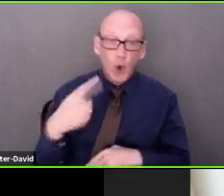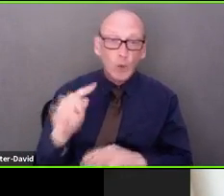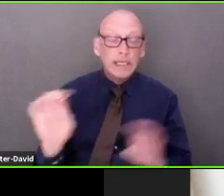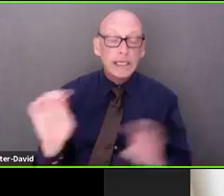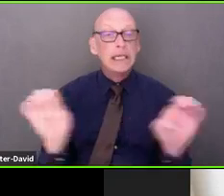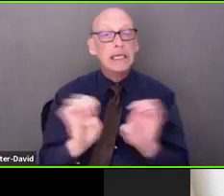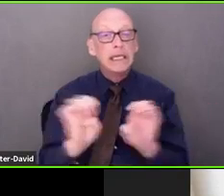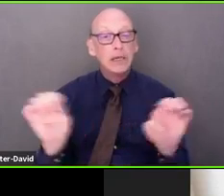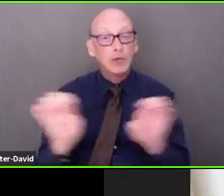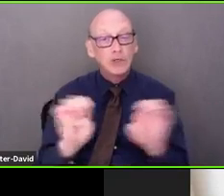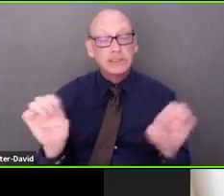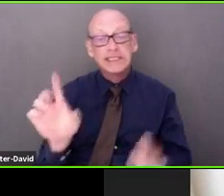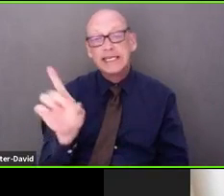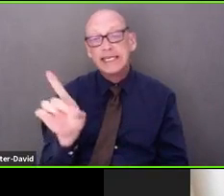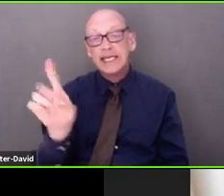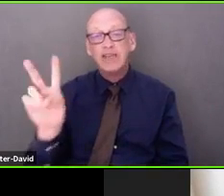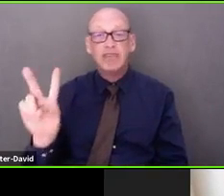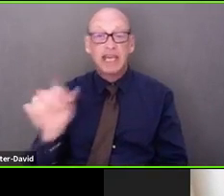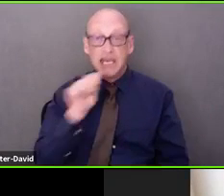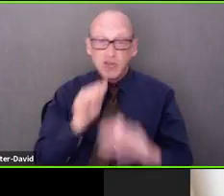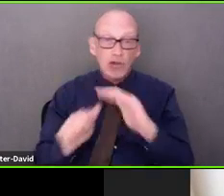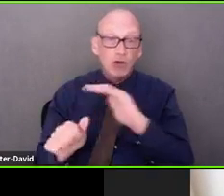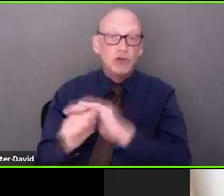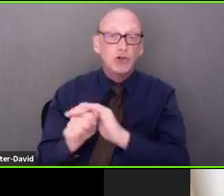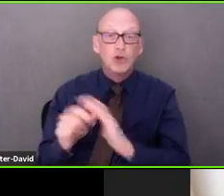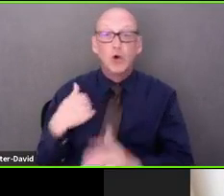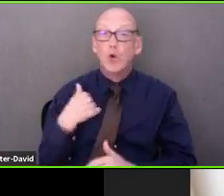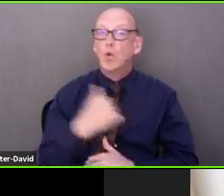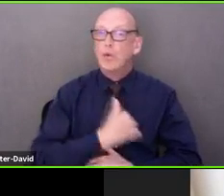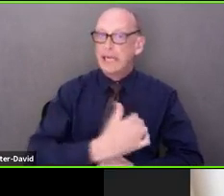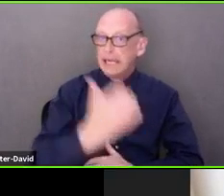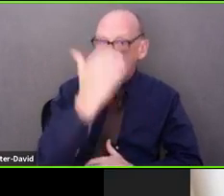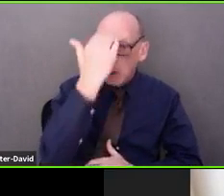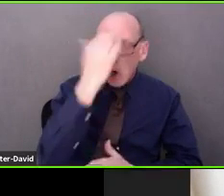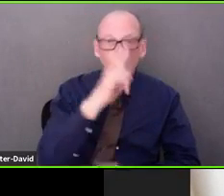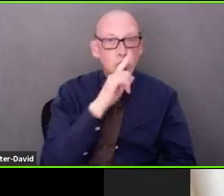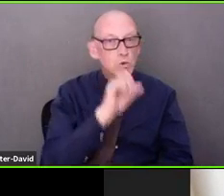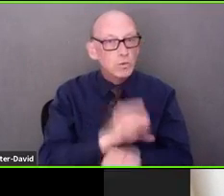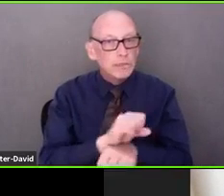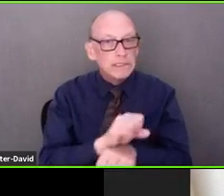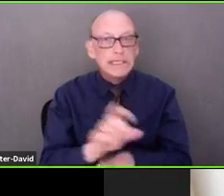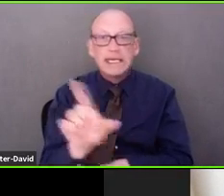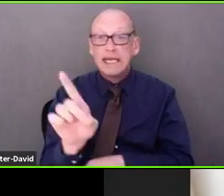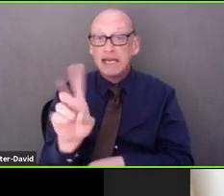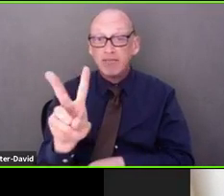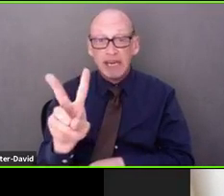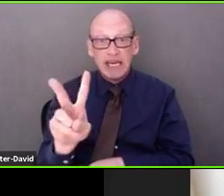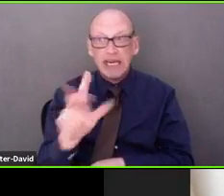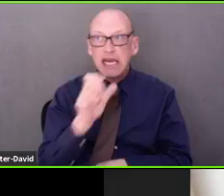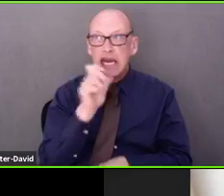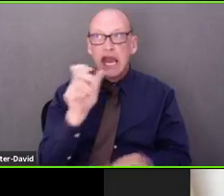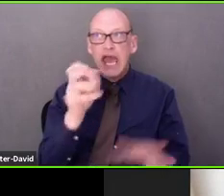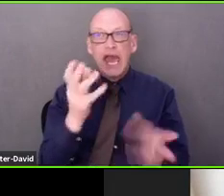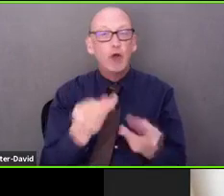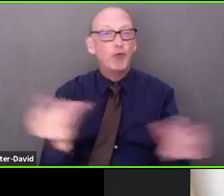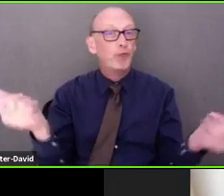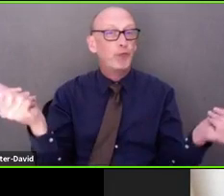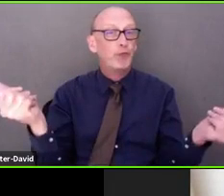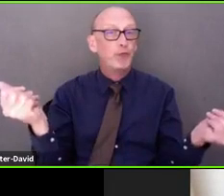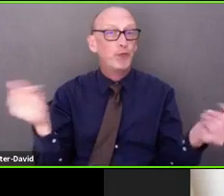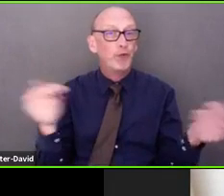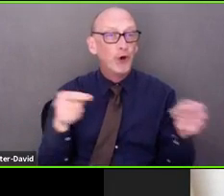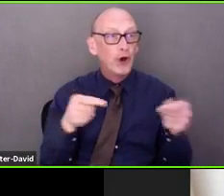domestic violence shelter. We know that, in fact, domestic violence would not go away as a result of a